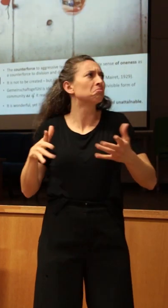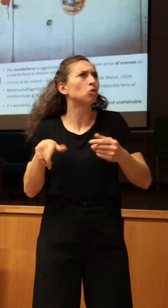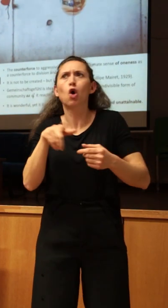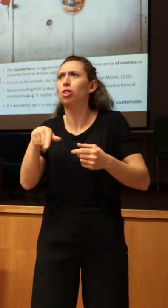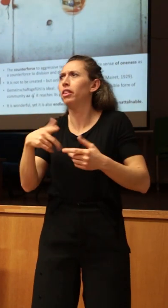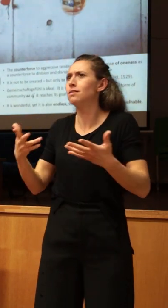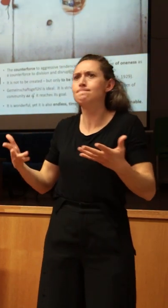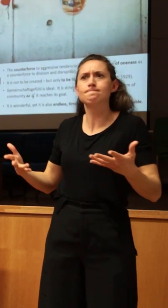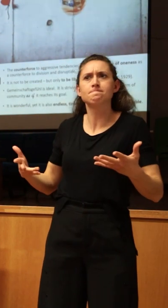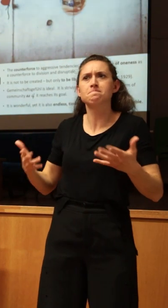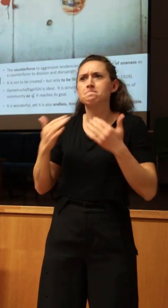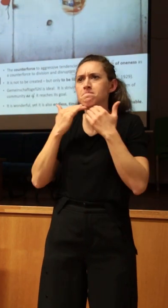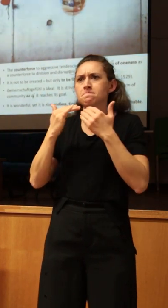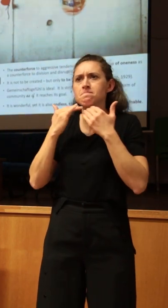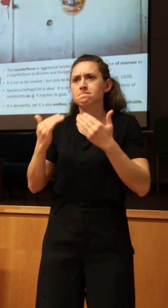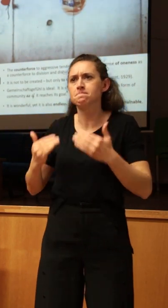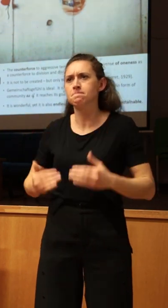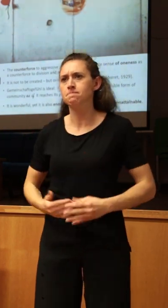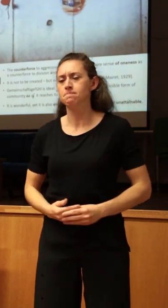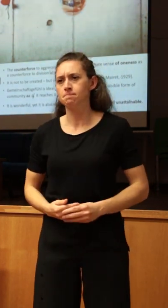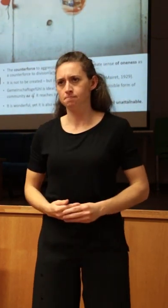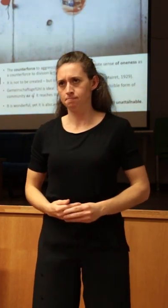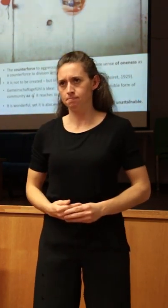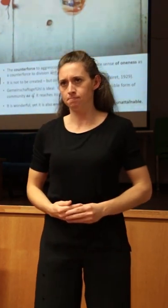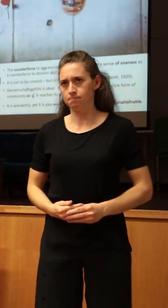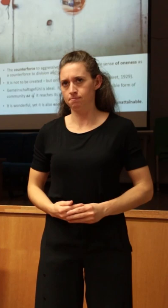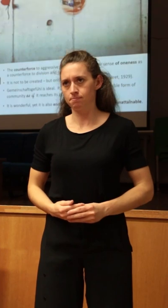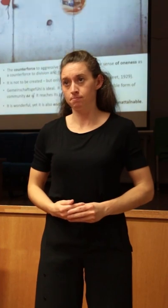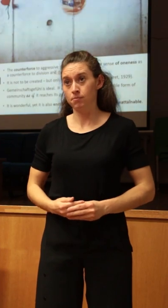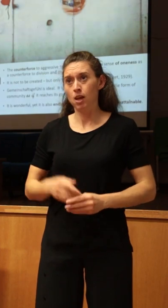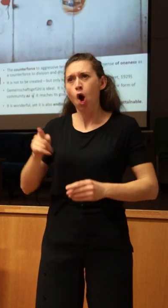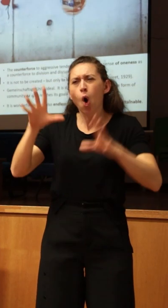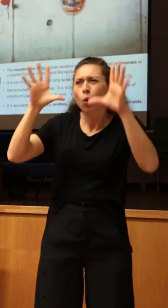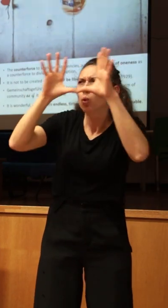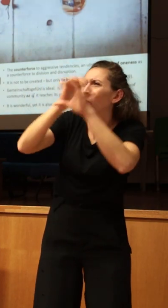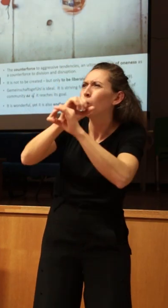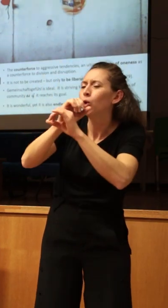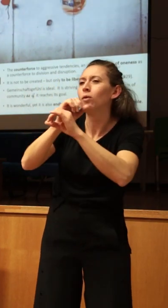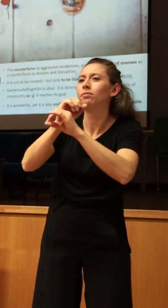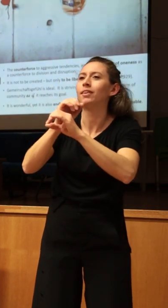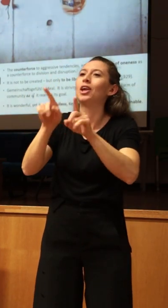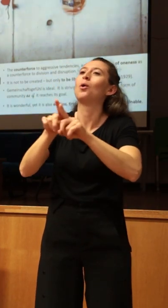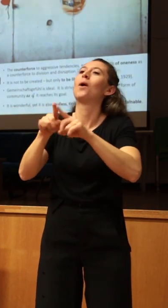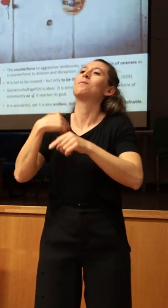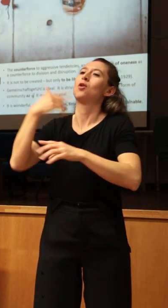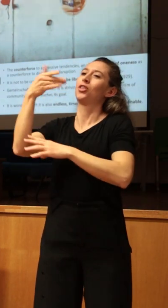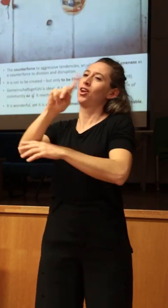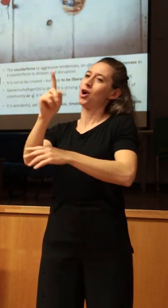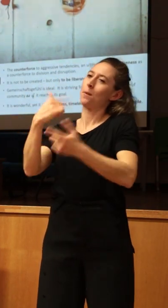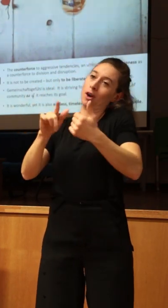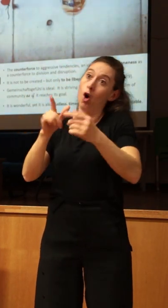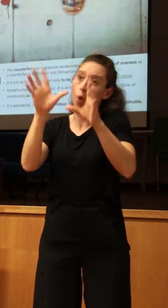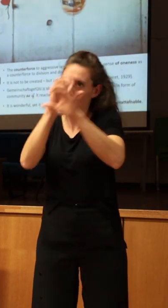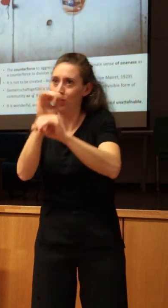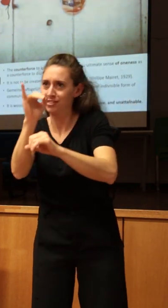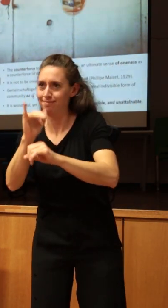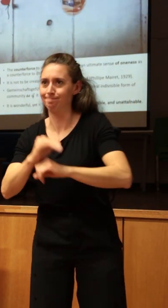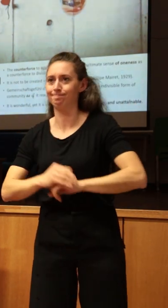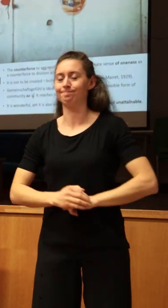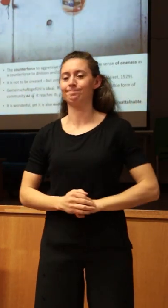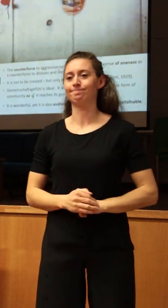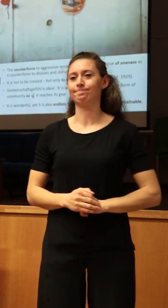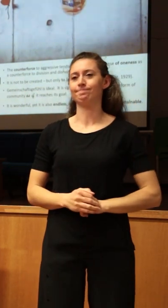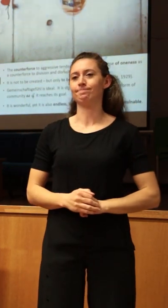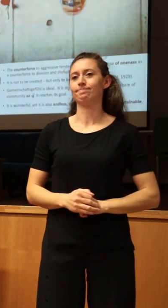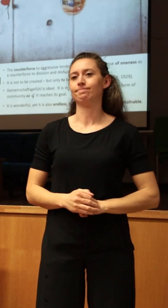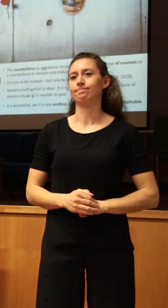it's dark, not dark as it was in my hotel, but just dark on the outside. Está oscuro, no tanto como estaba en mi hotel, pero bueno, está oscuro. But the